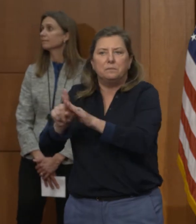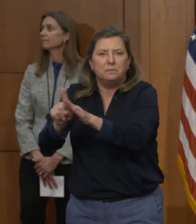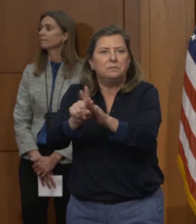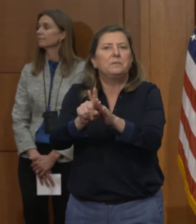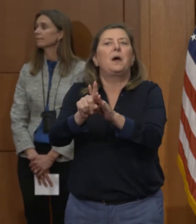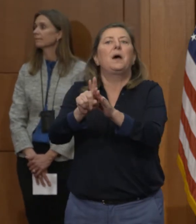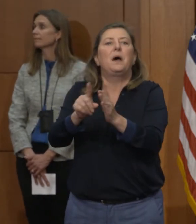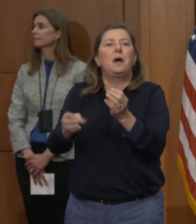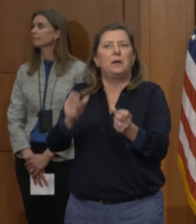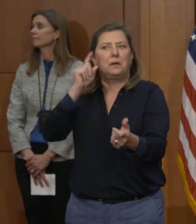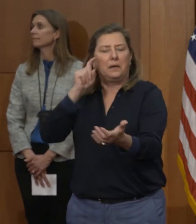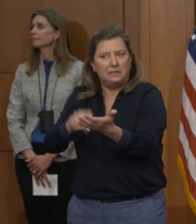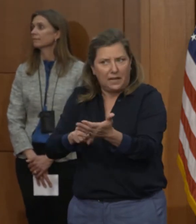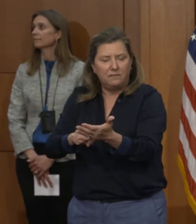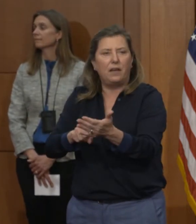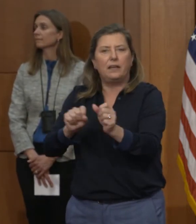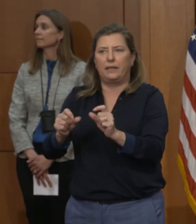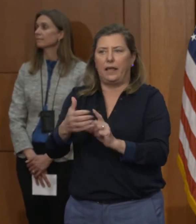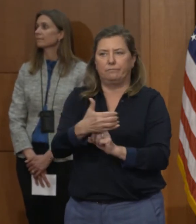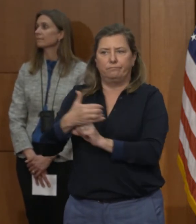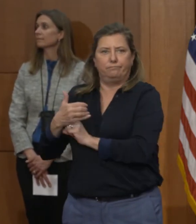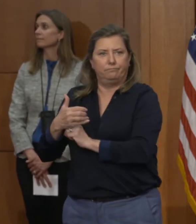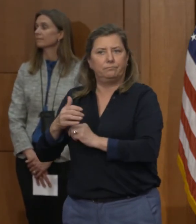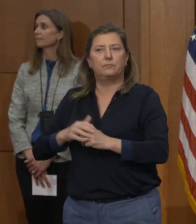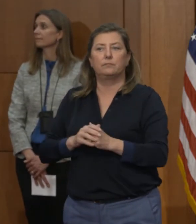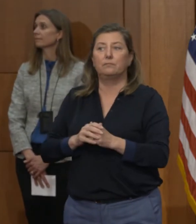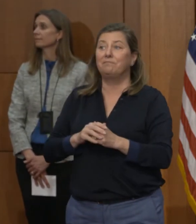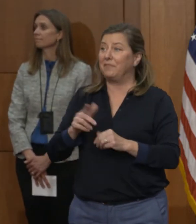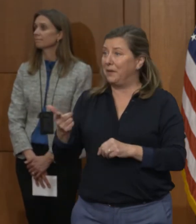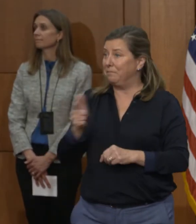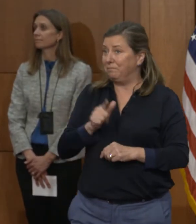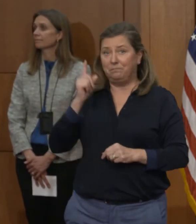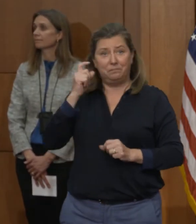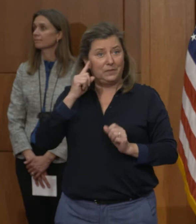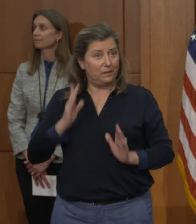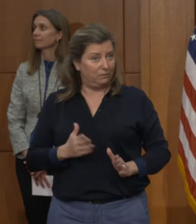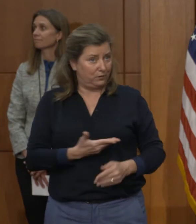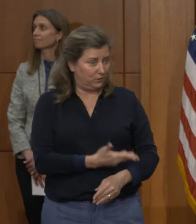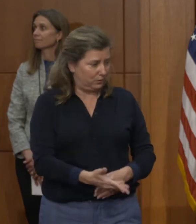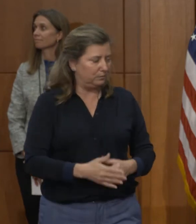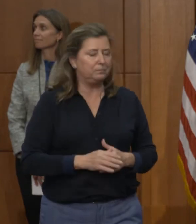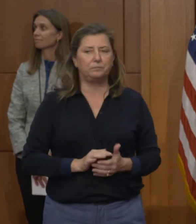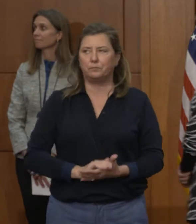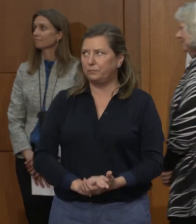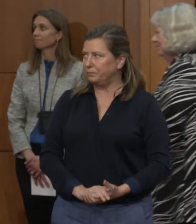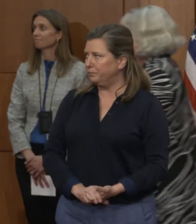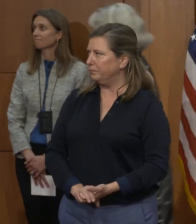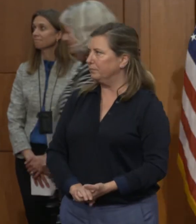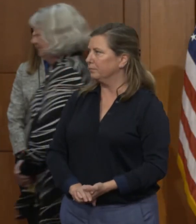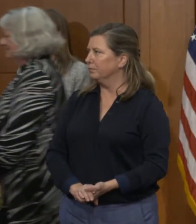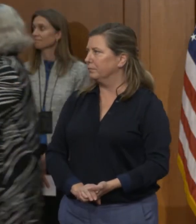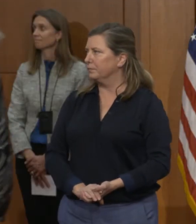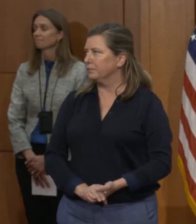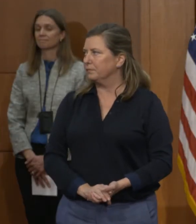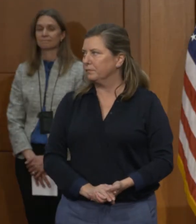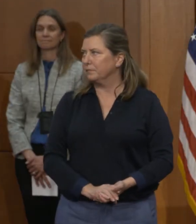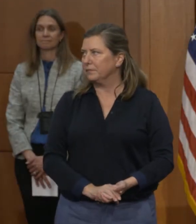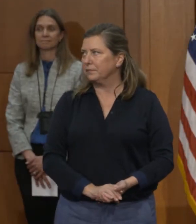be able to identify and to be able to isolate. With that, I'll turn it back over to you, Governor. Thank you, I appreciate it.